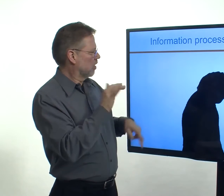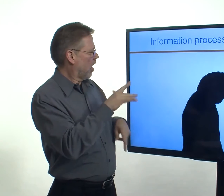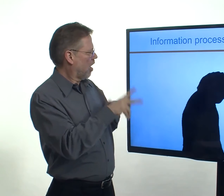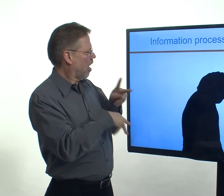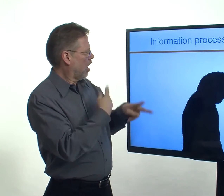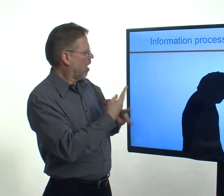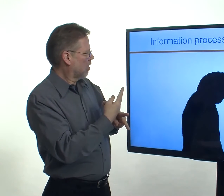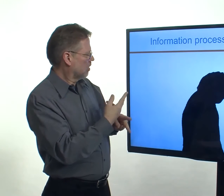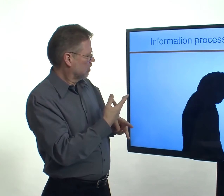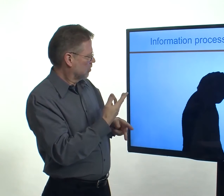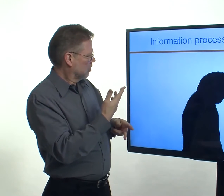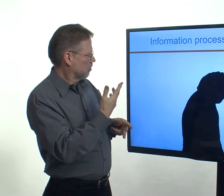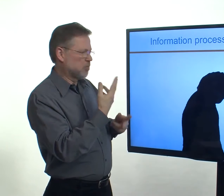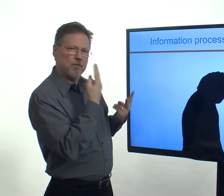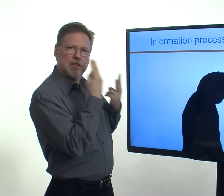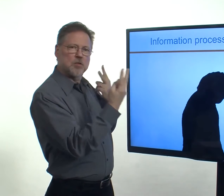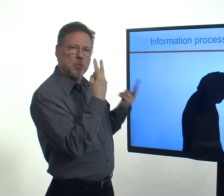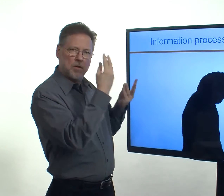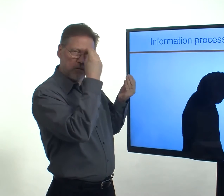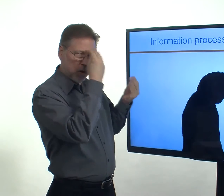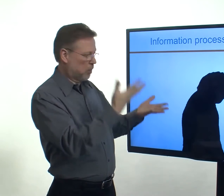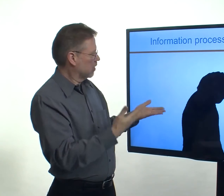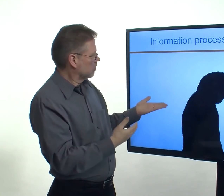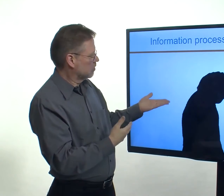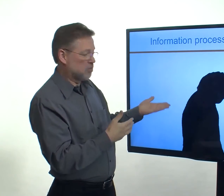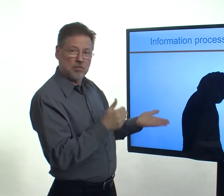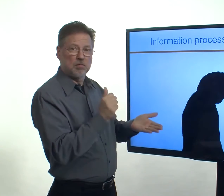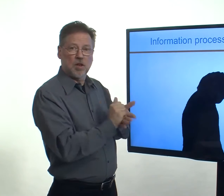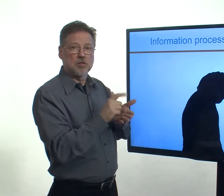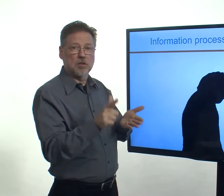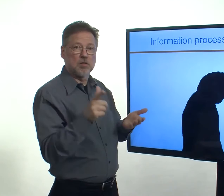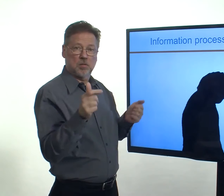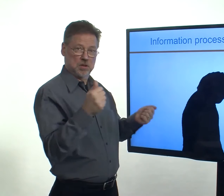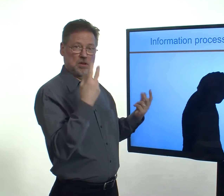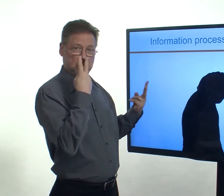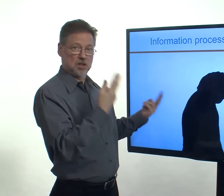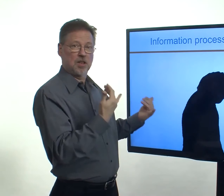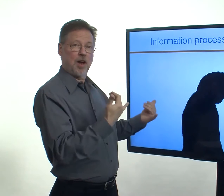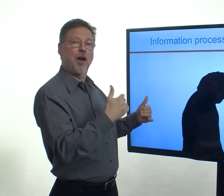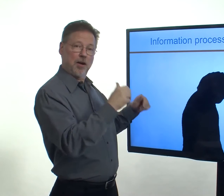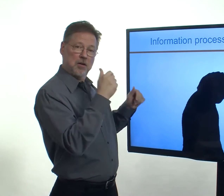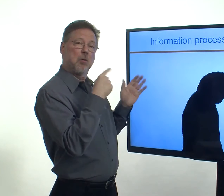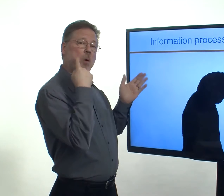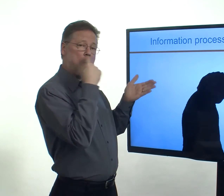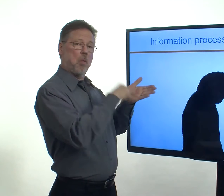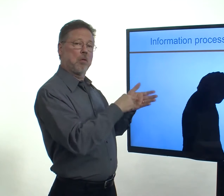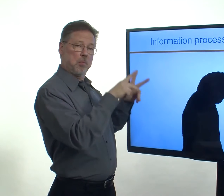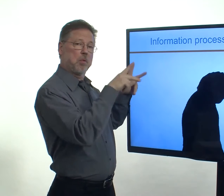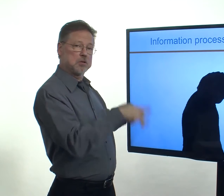Also, people were surprised to learn that even this kind of visual information, a simple silhouette where you can only see the outline of a